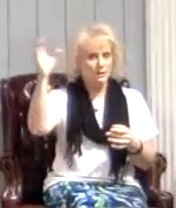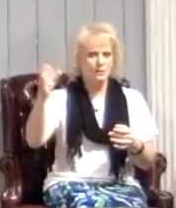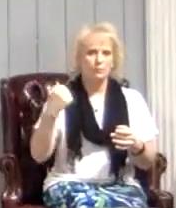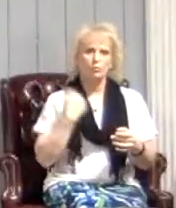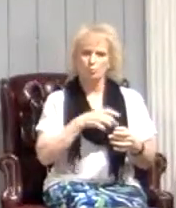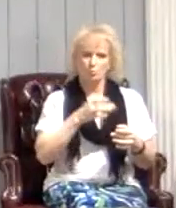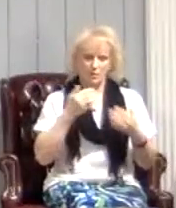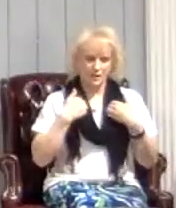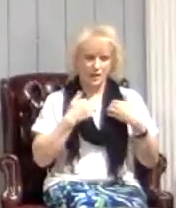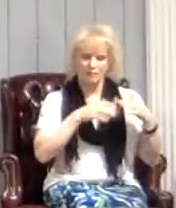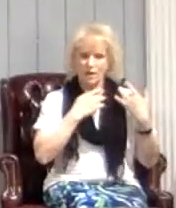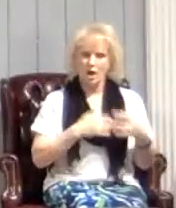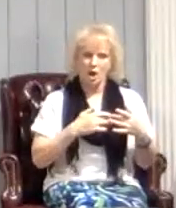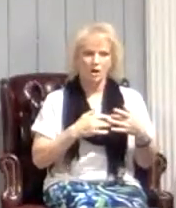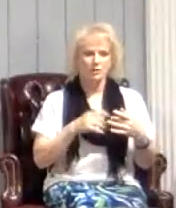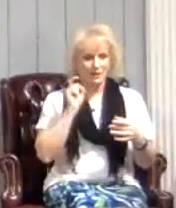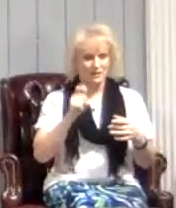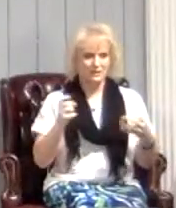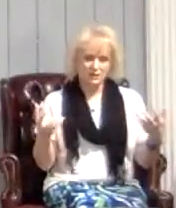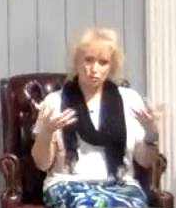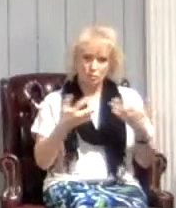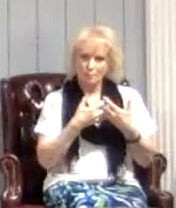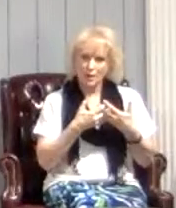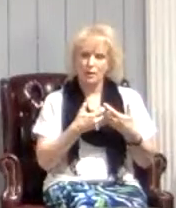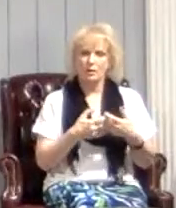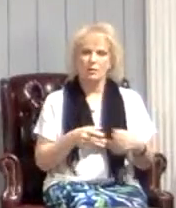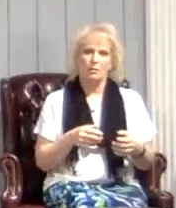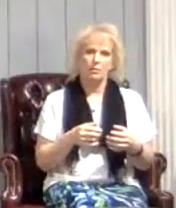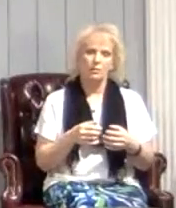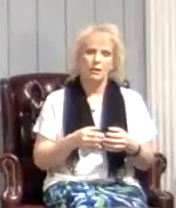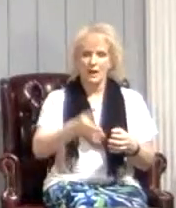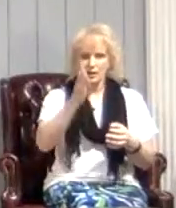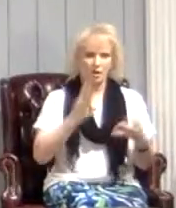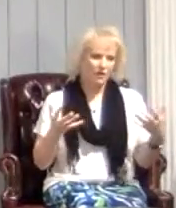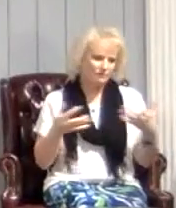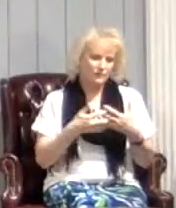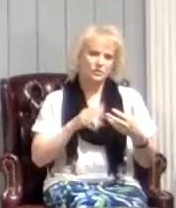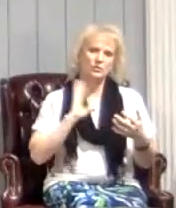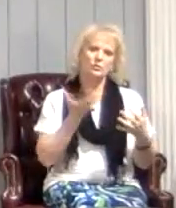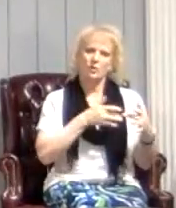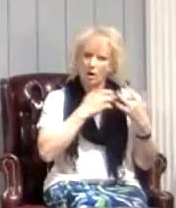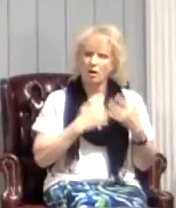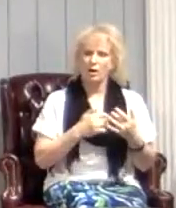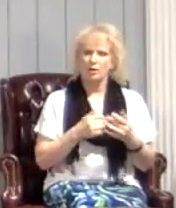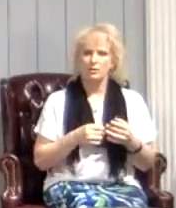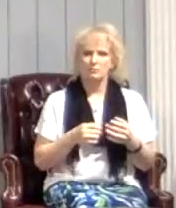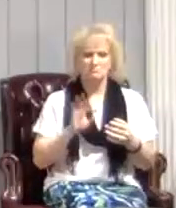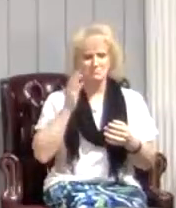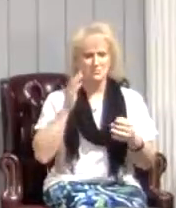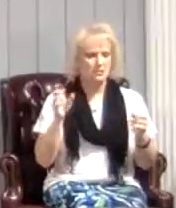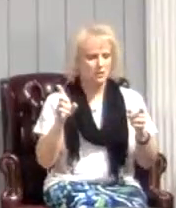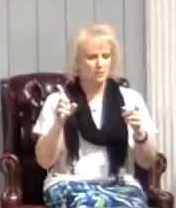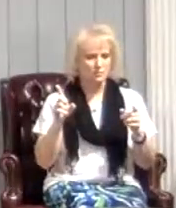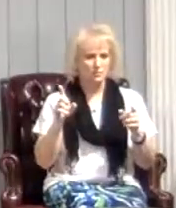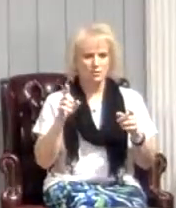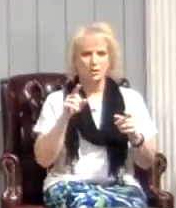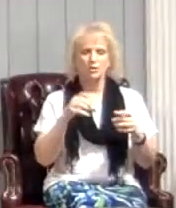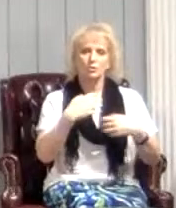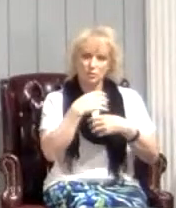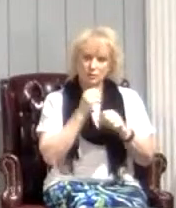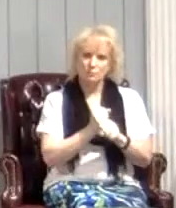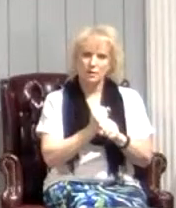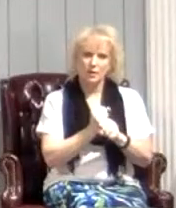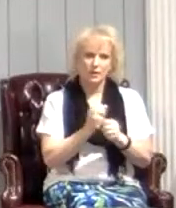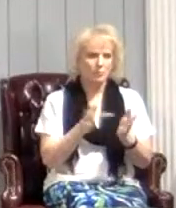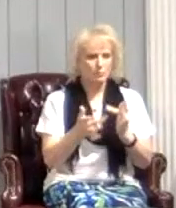that God fixes our heart, repairs our heart. Seems like you could make a biblical argument for that. Our